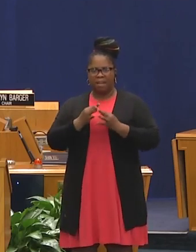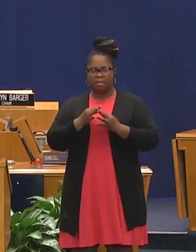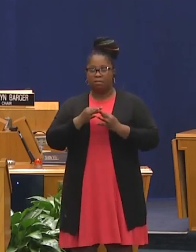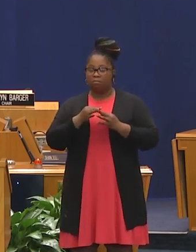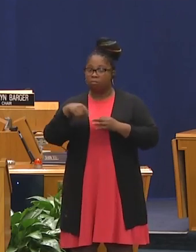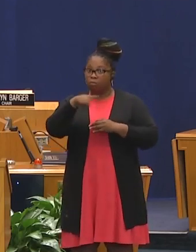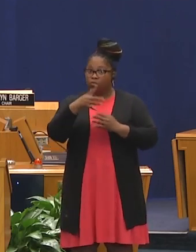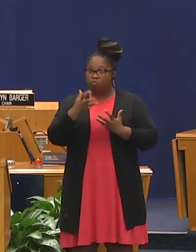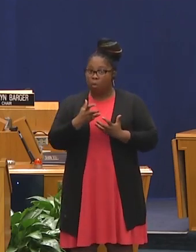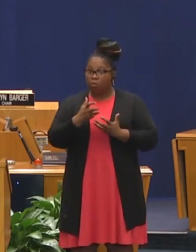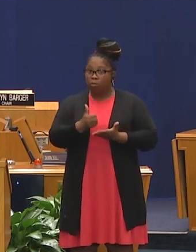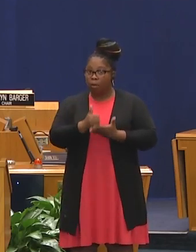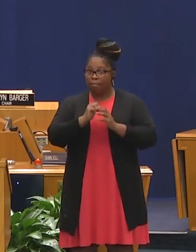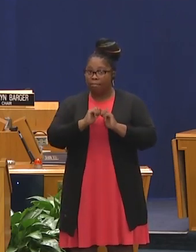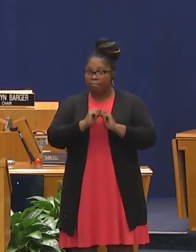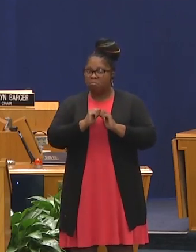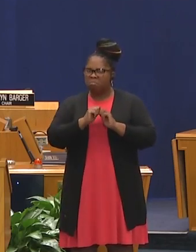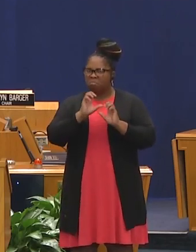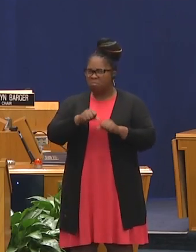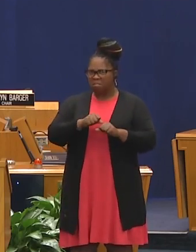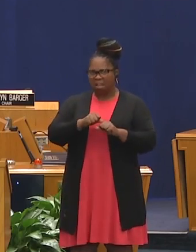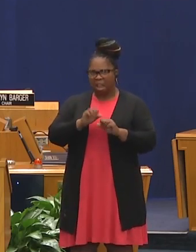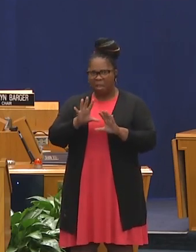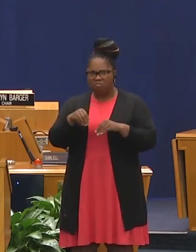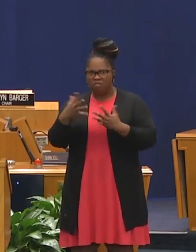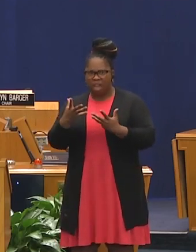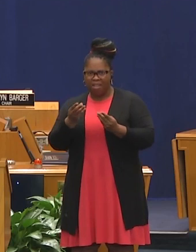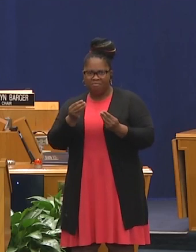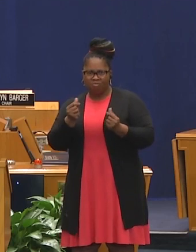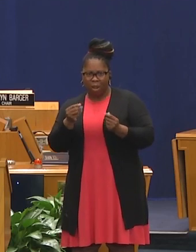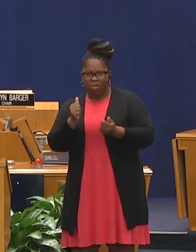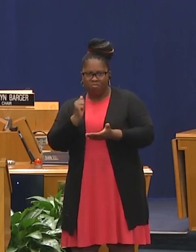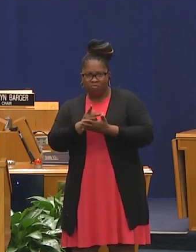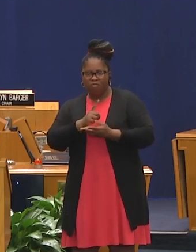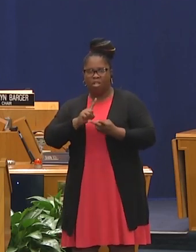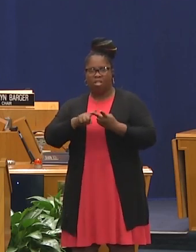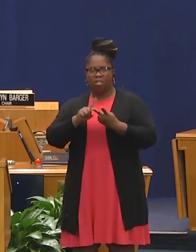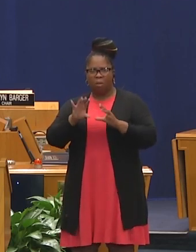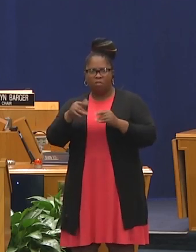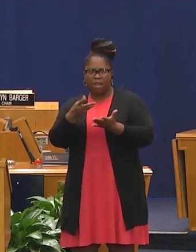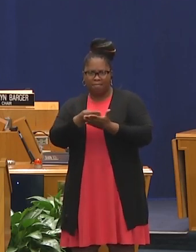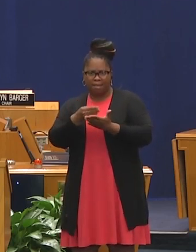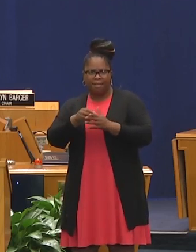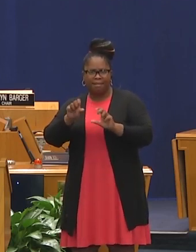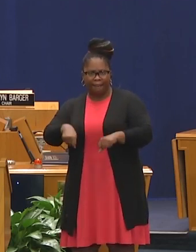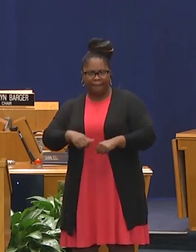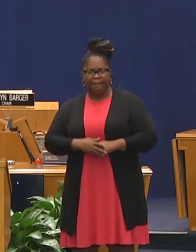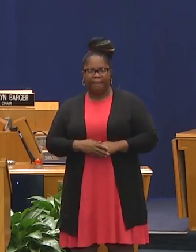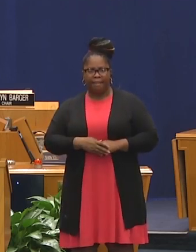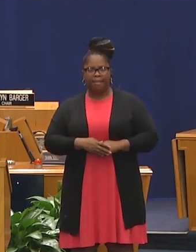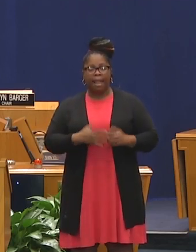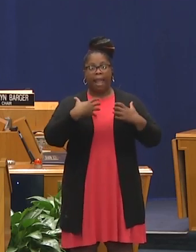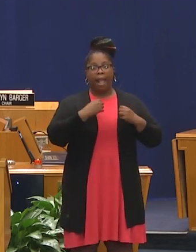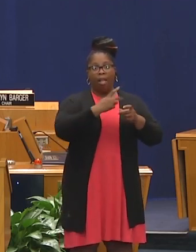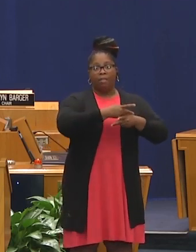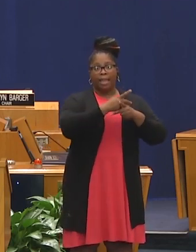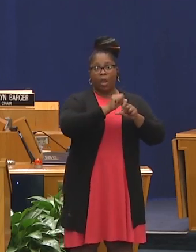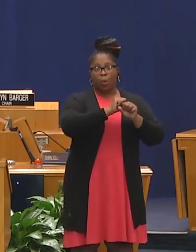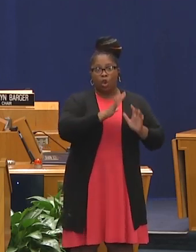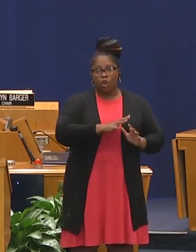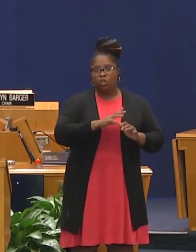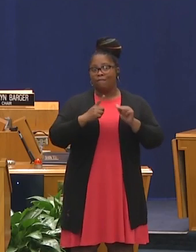getting their property approved for frontline workers to stay. Healthline workers and first responders can